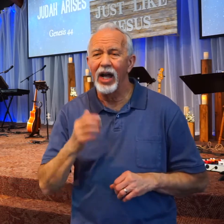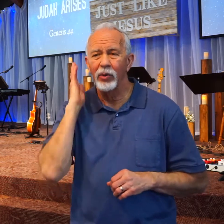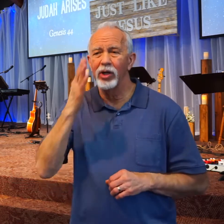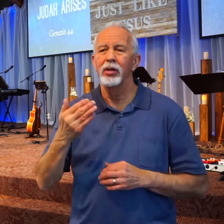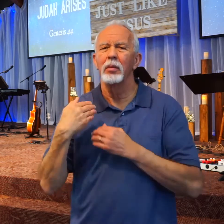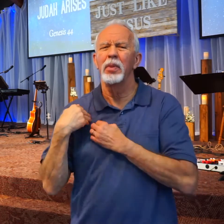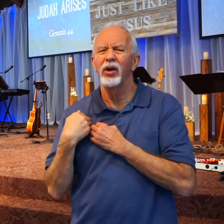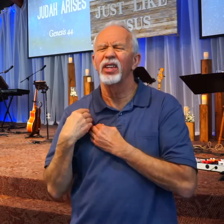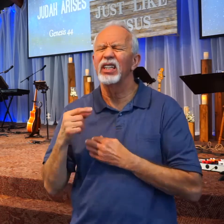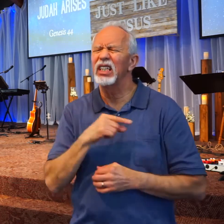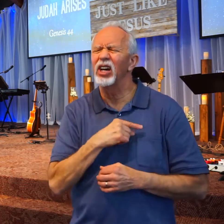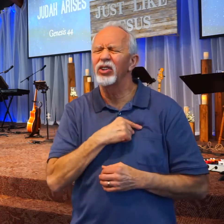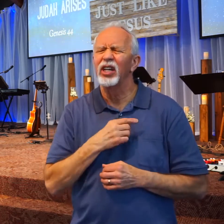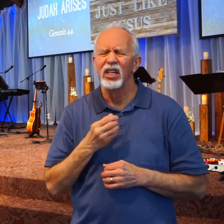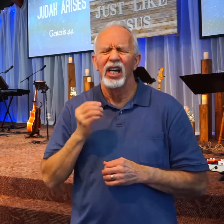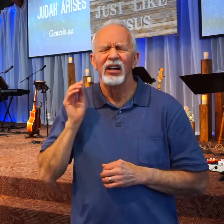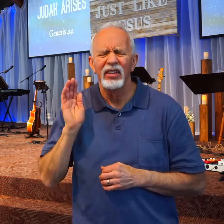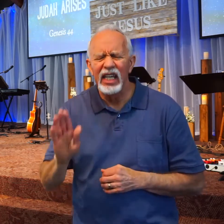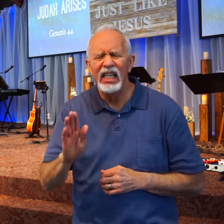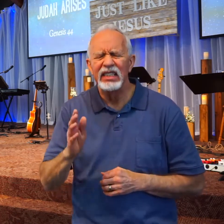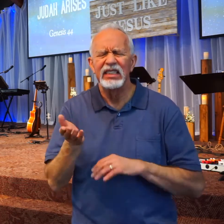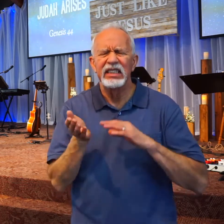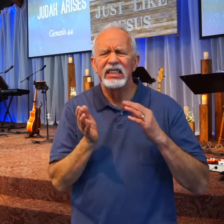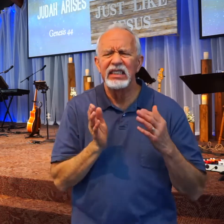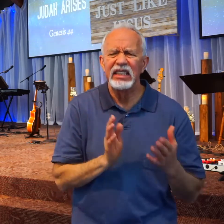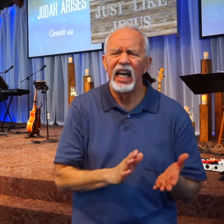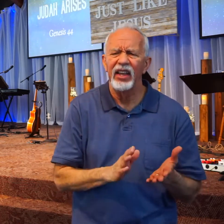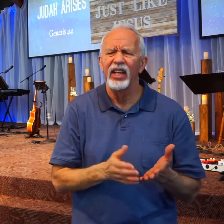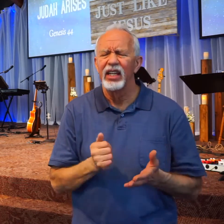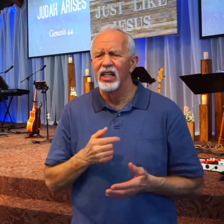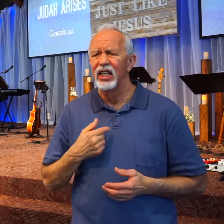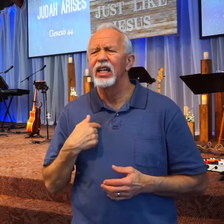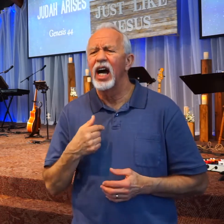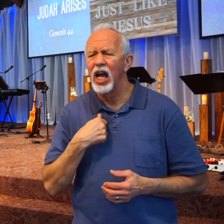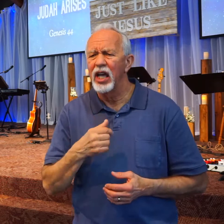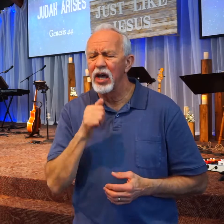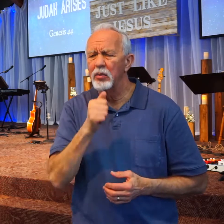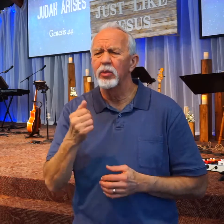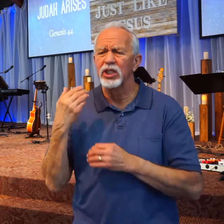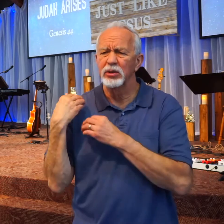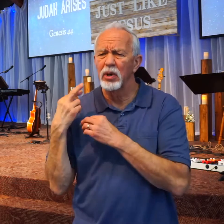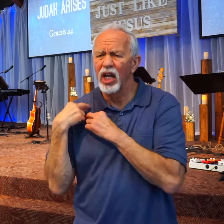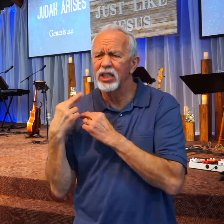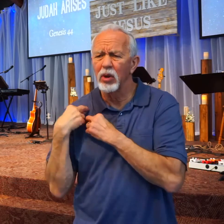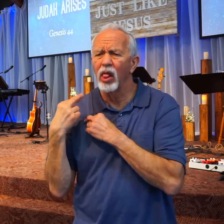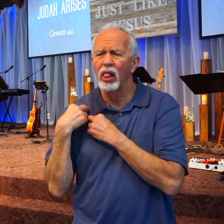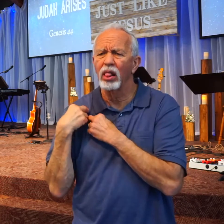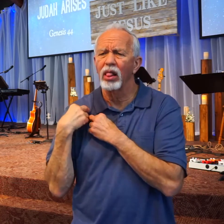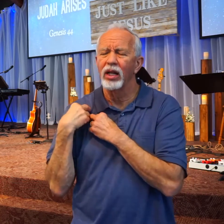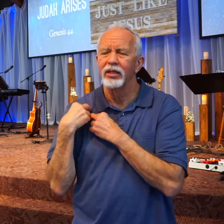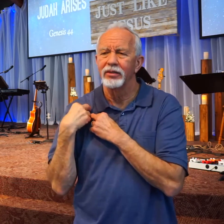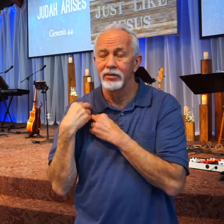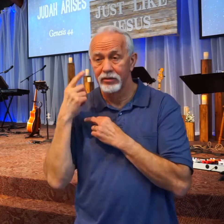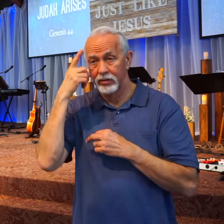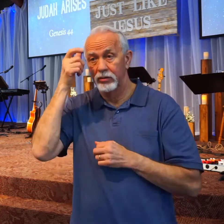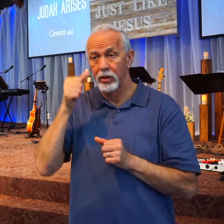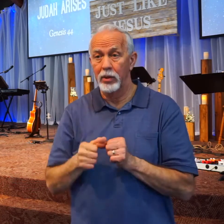the guilt of his death as the responsible one. Remember, he had taken